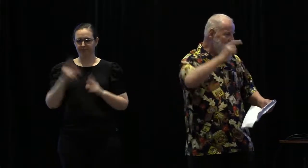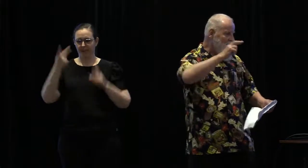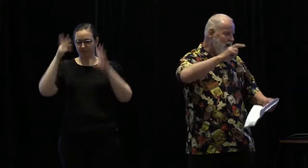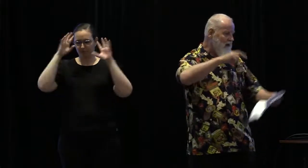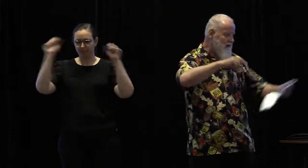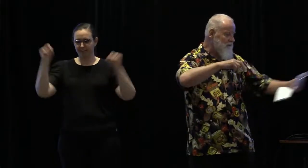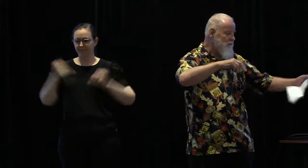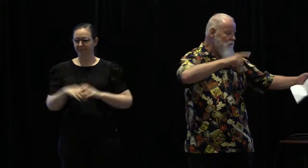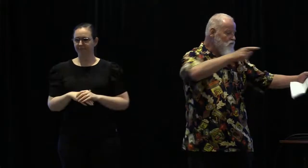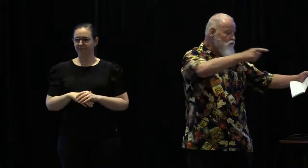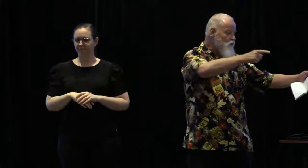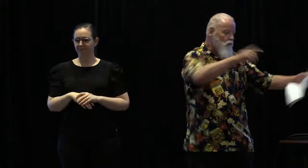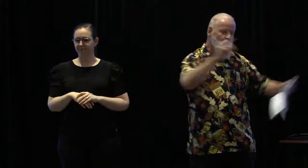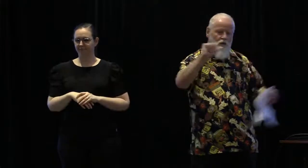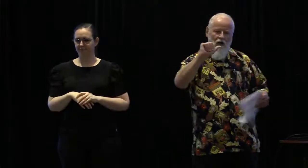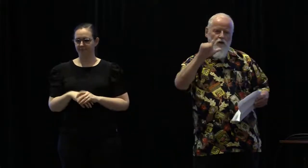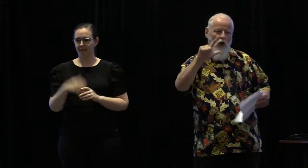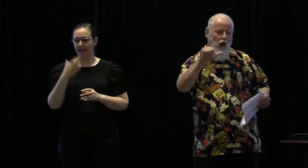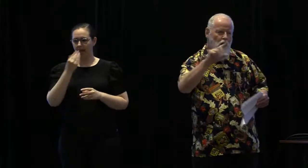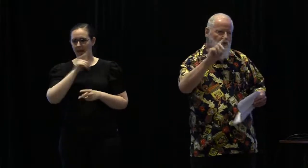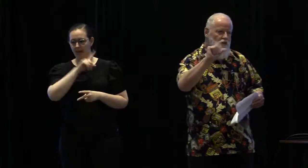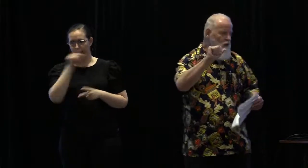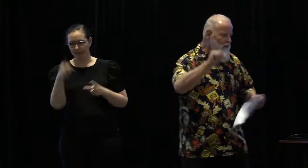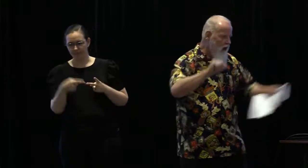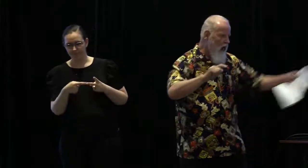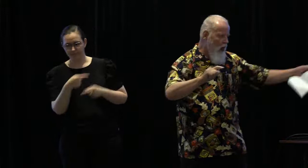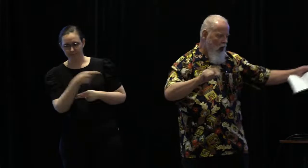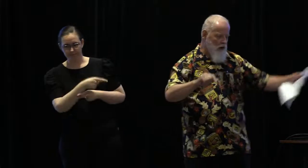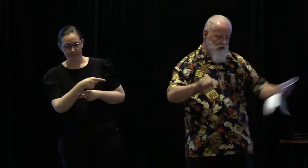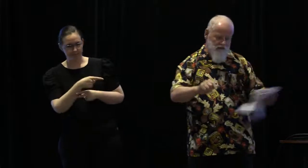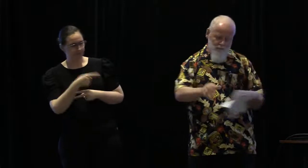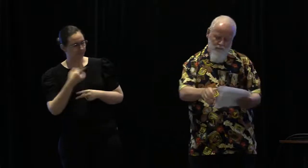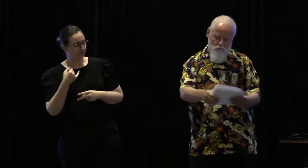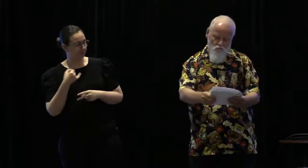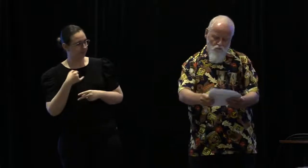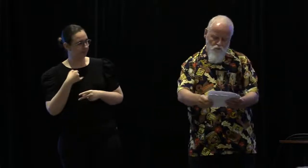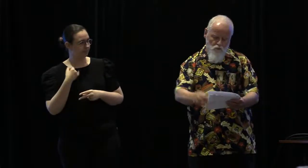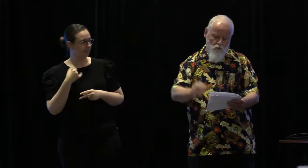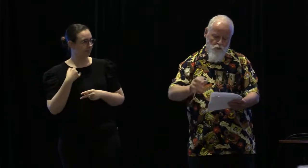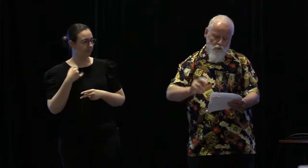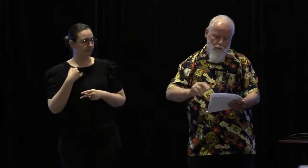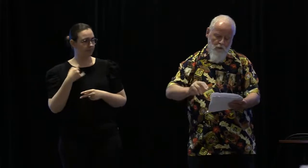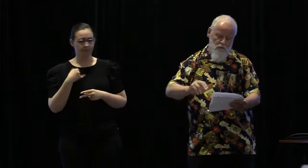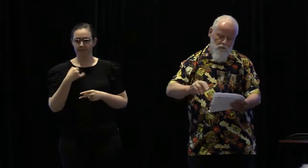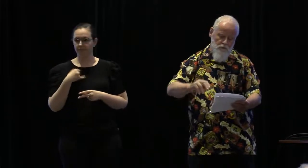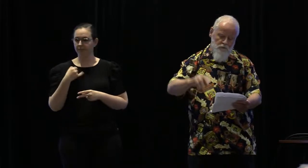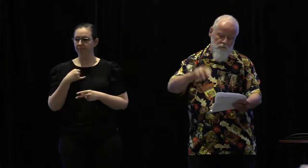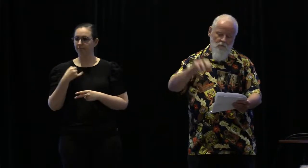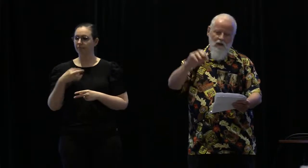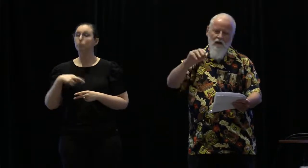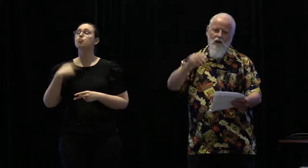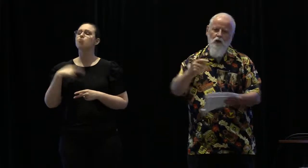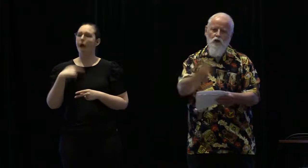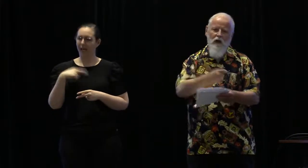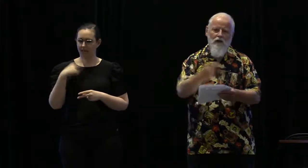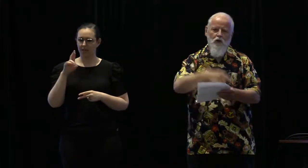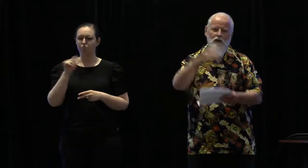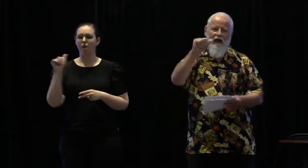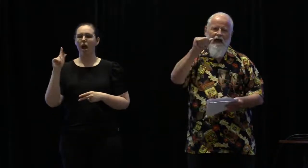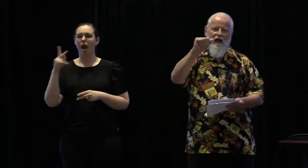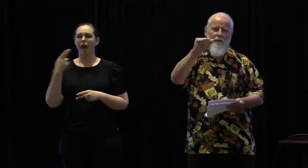for a moment. And Raki Pillay is also a member of our board.